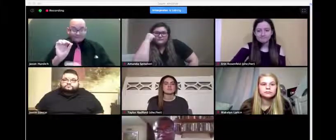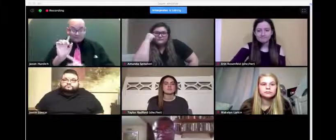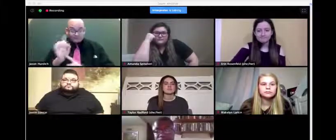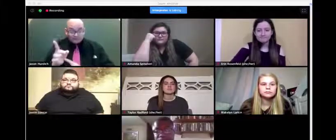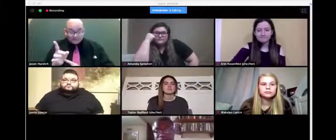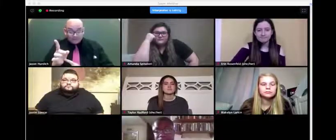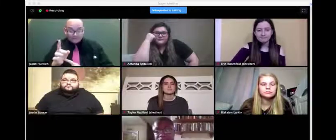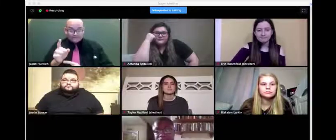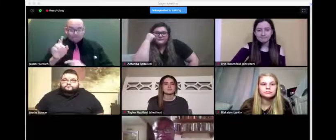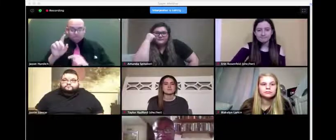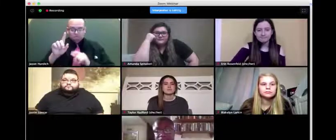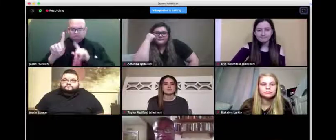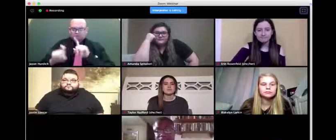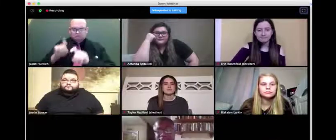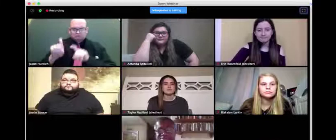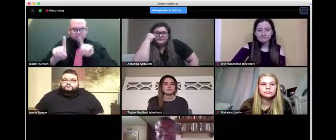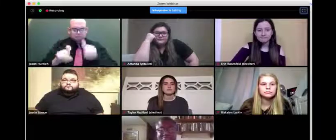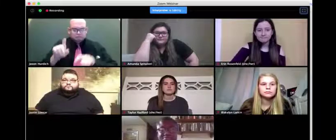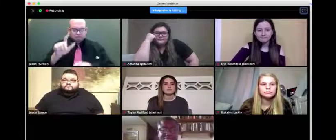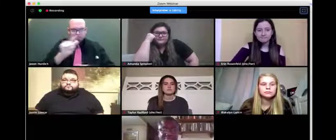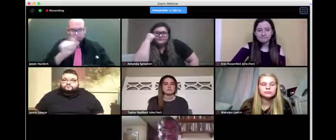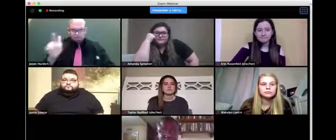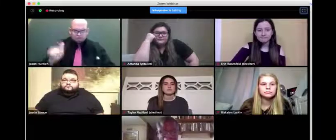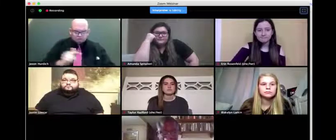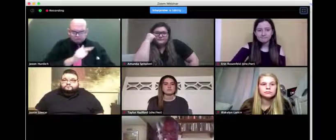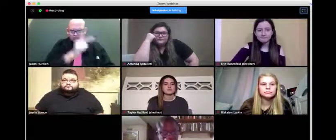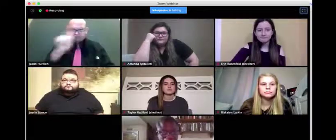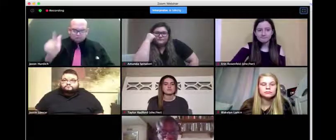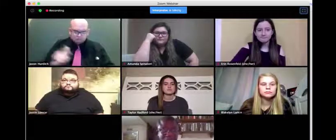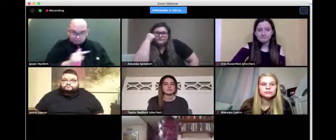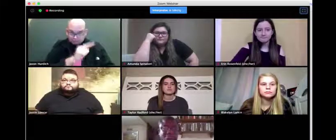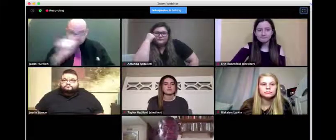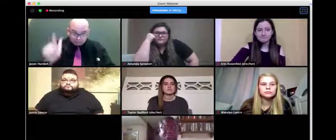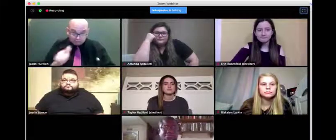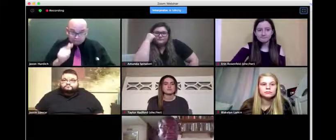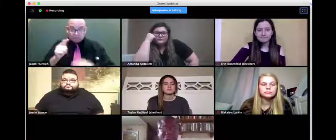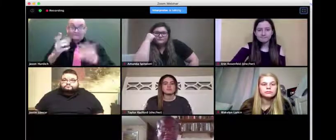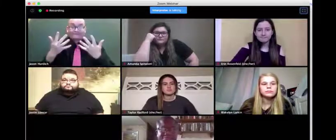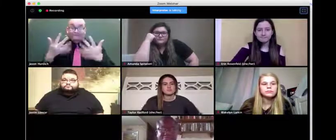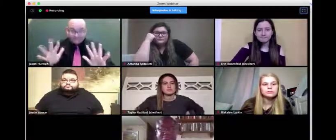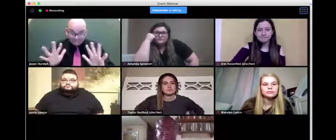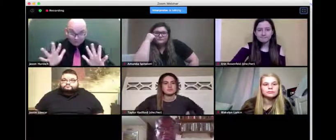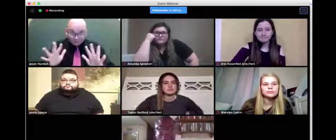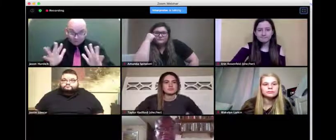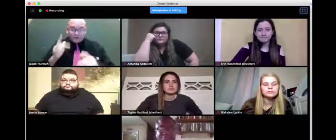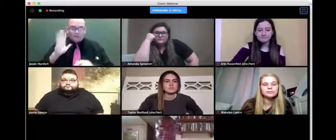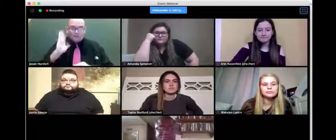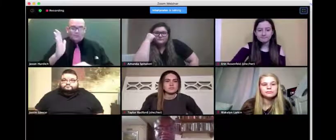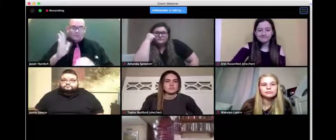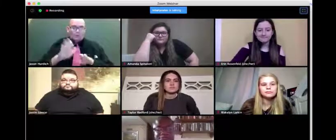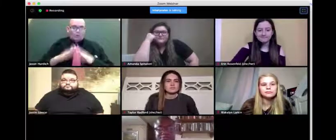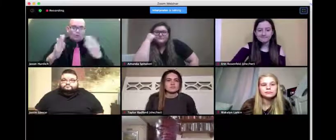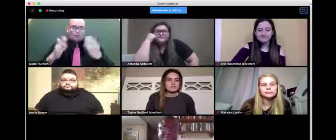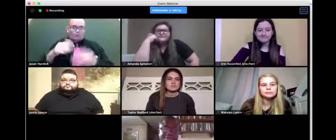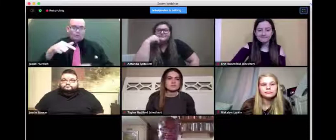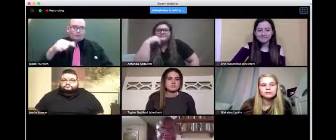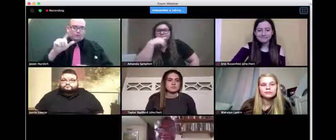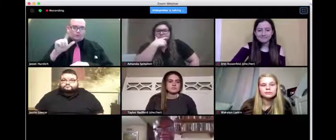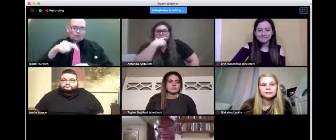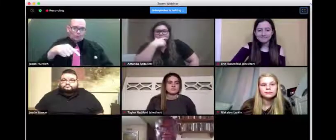questions for all of the panelists. And then when we're done, we will open up to question and answer from the audience, where